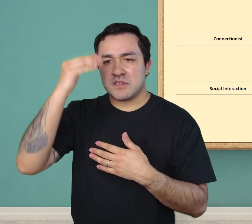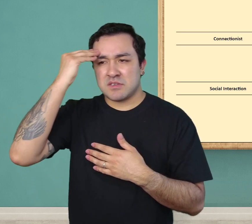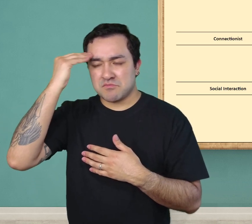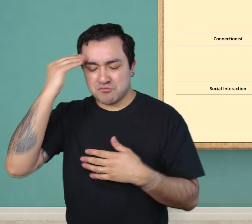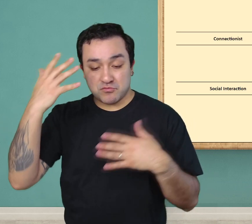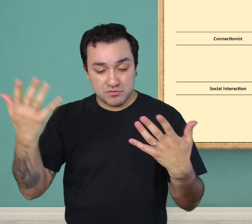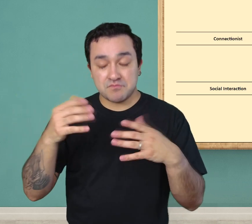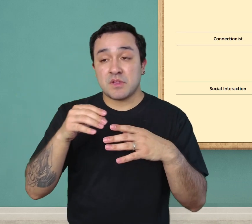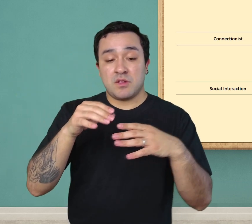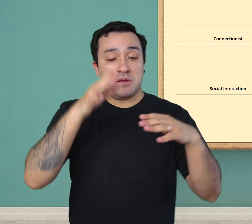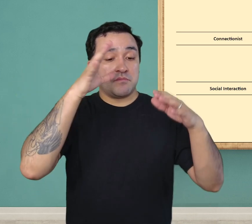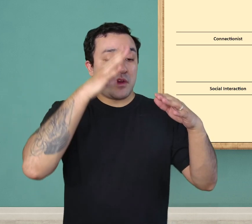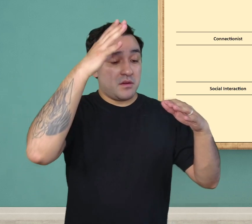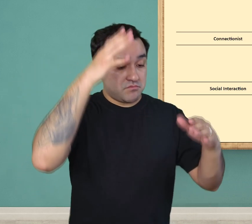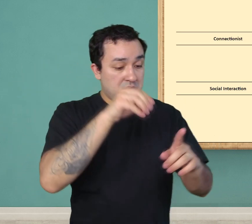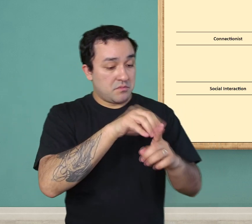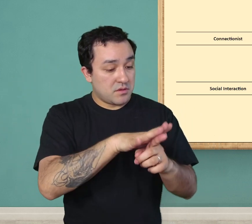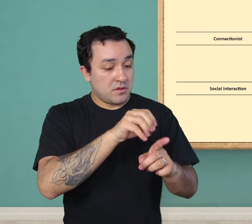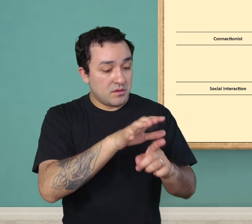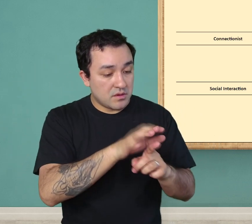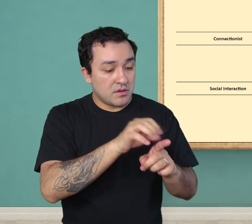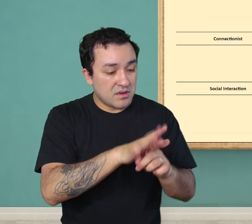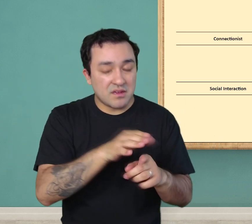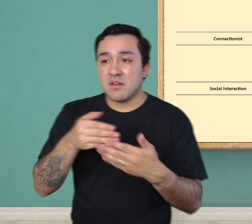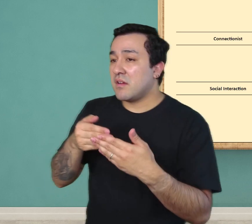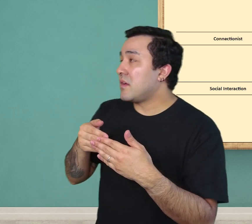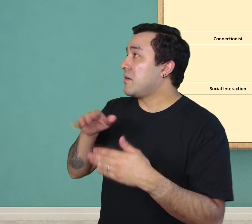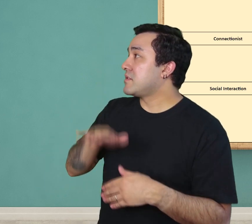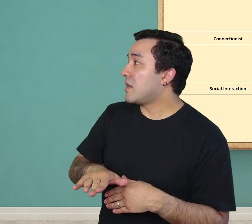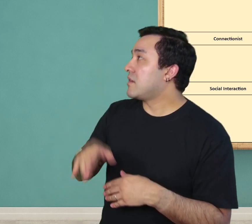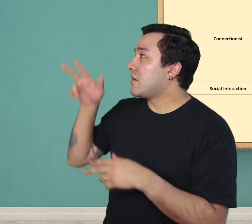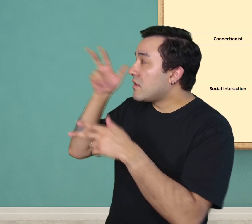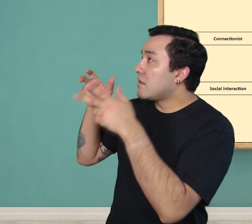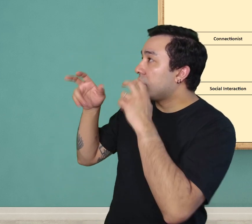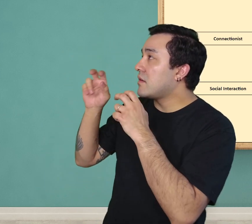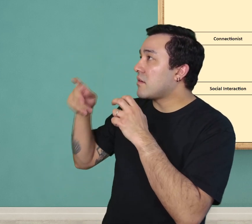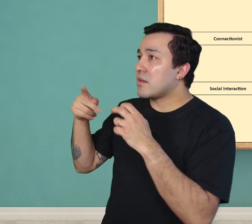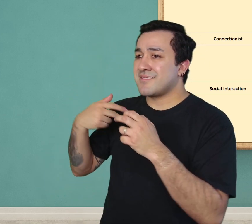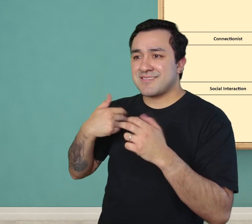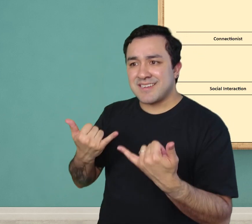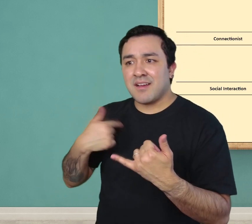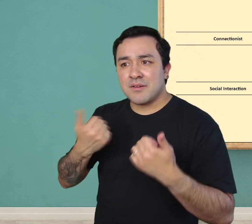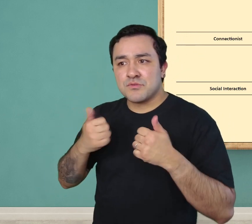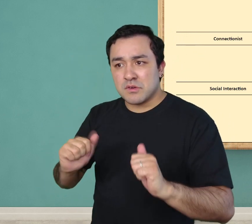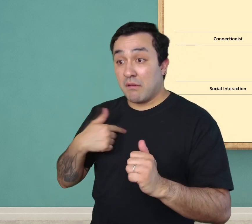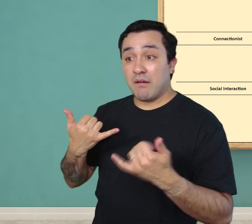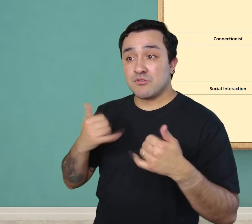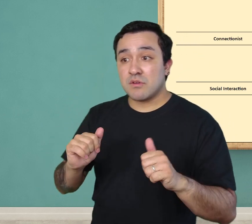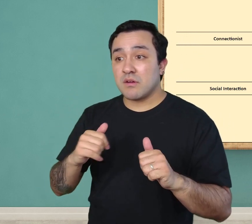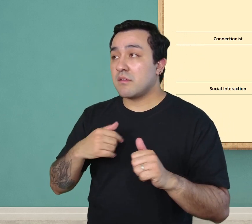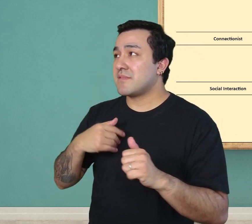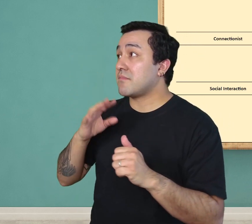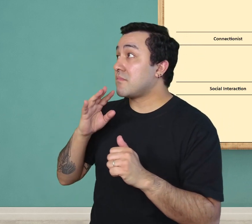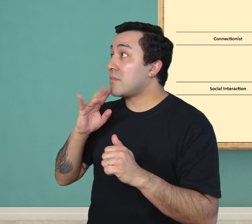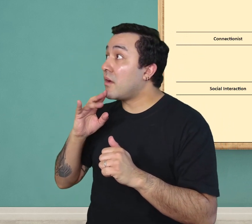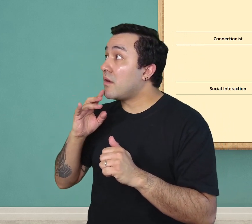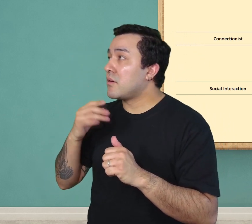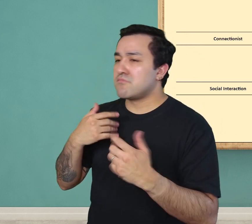go from there. Meaning, as they begin to experiment with language, they watch for feedback from language masters and adjust their